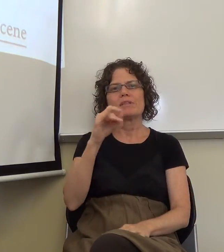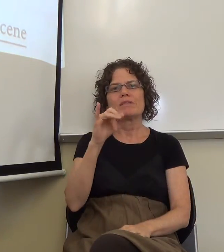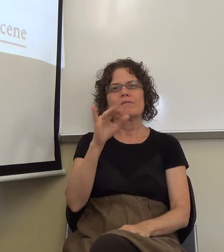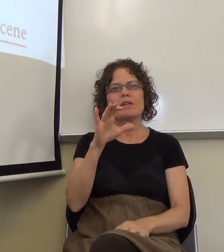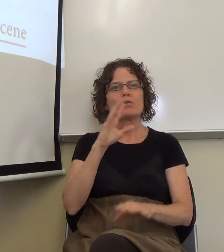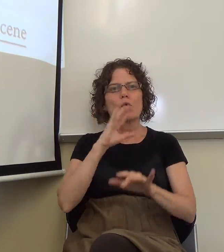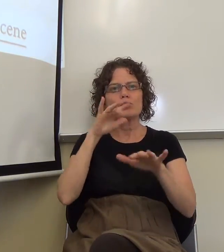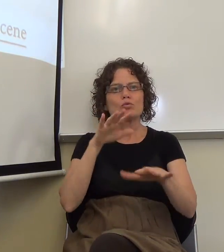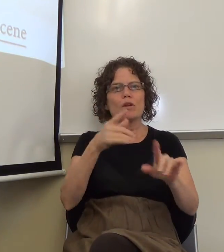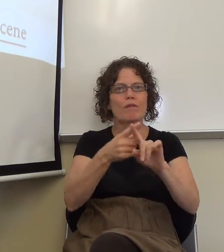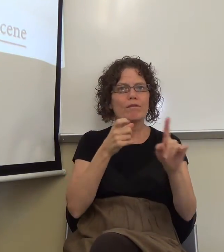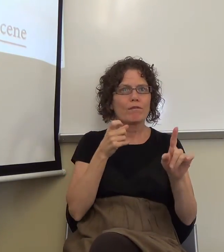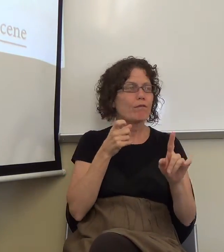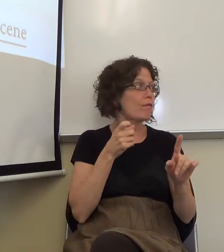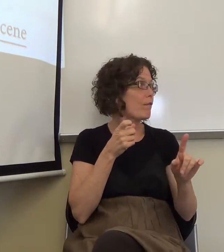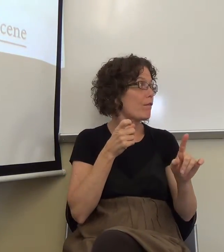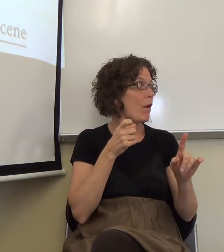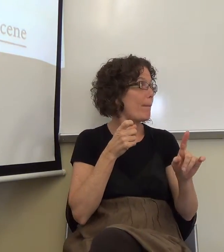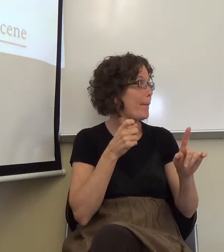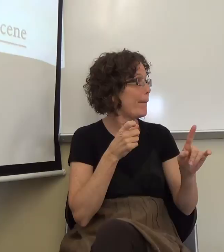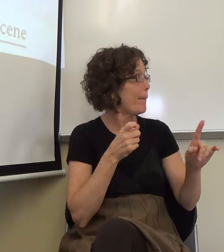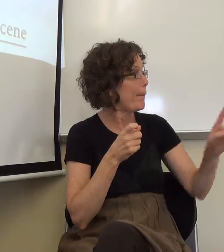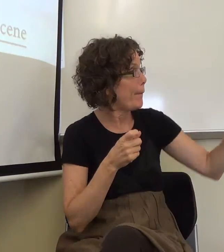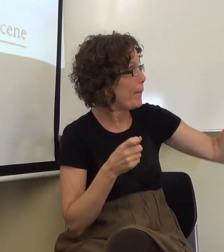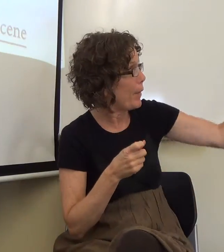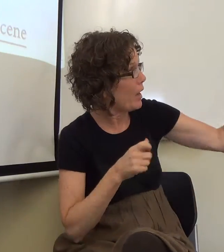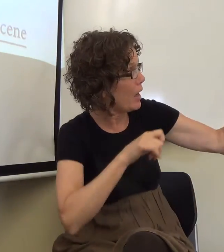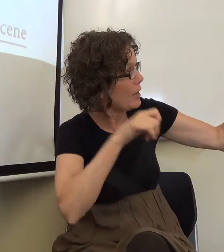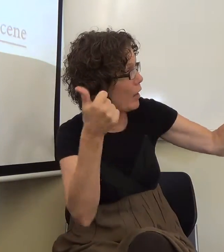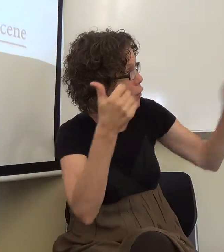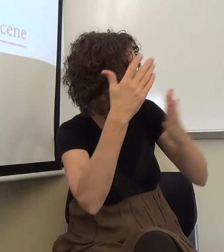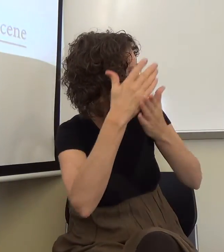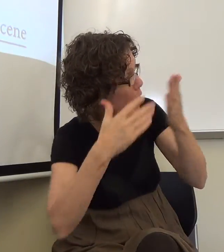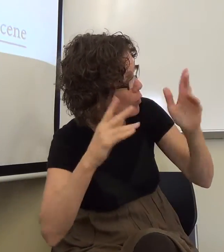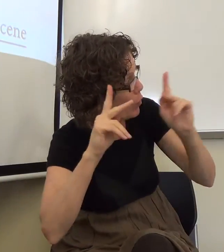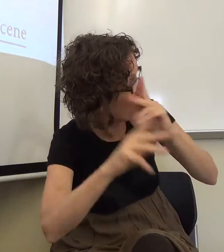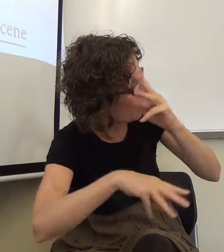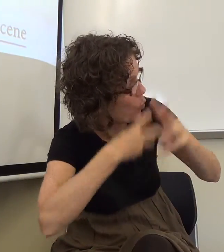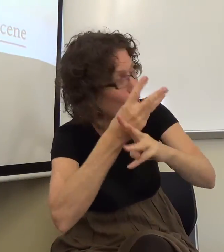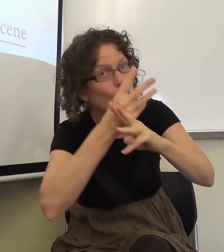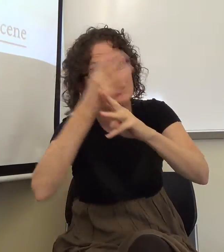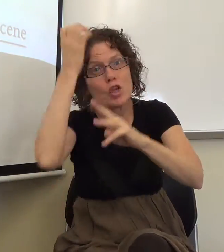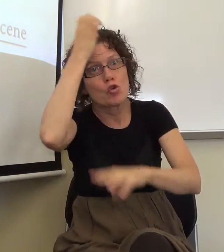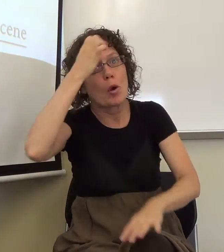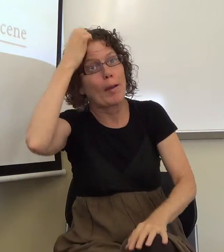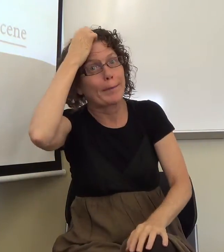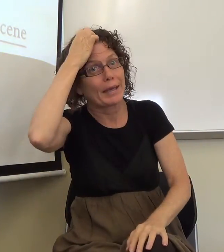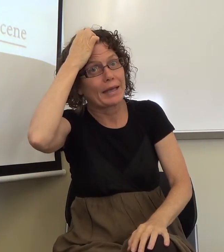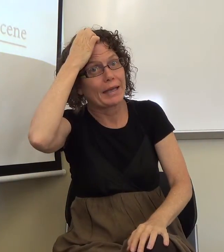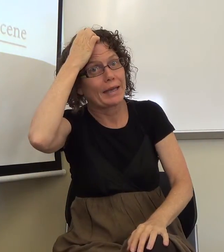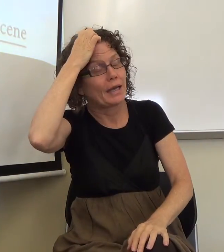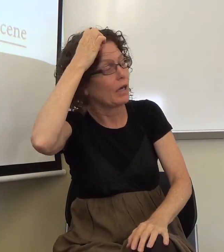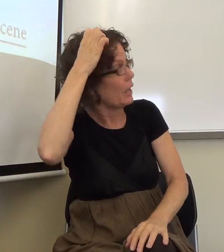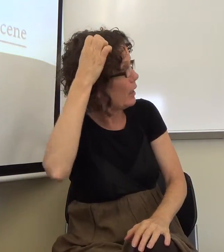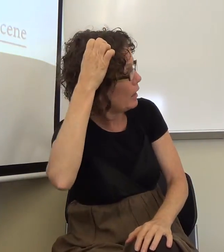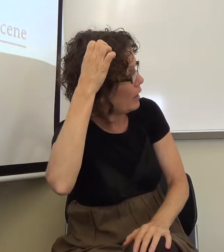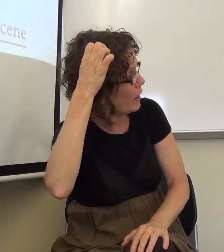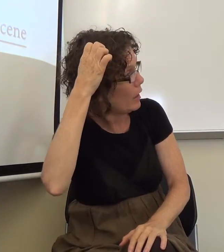here, this part of the world, right? So when they came over here, most of their ocean travel